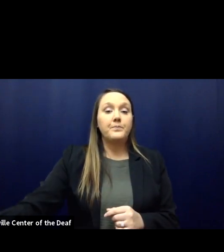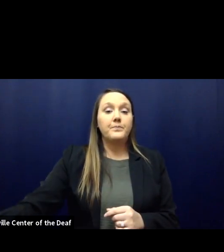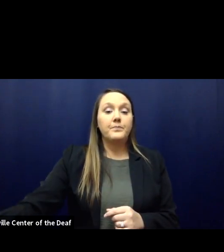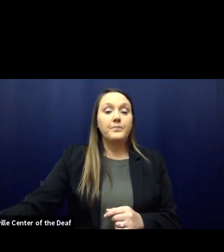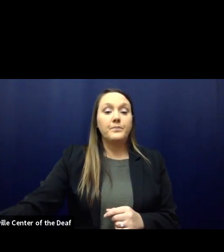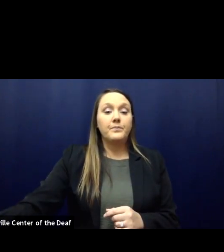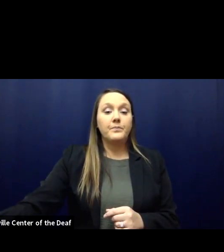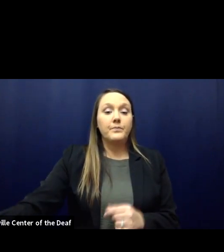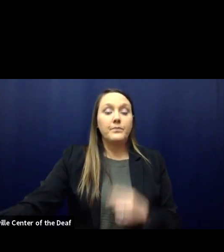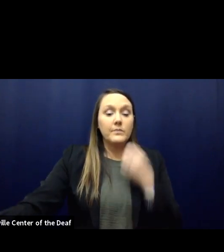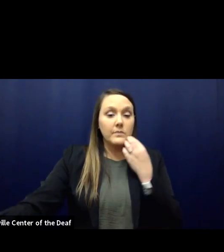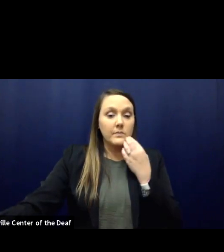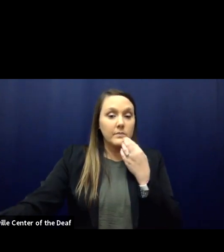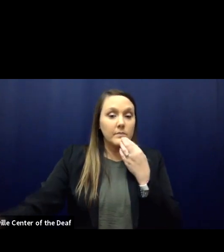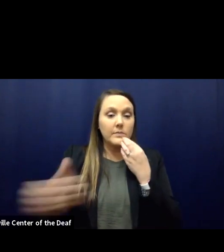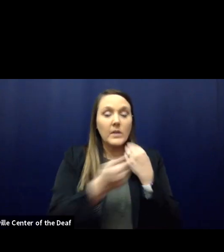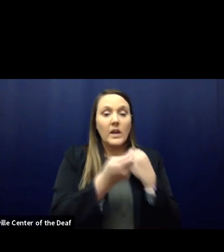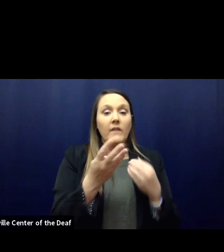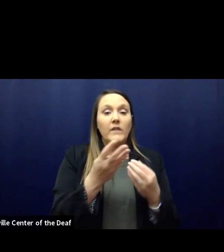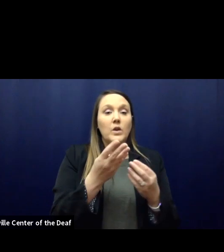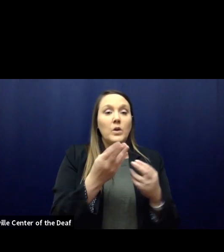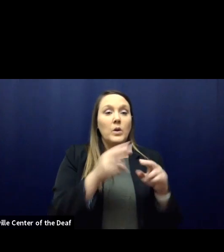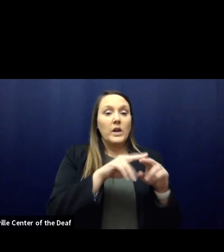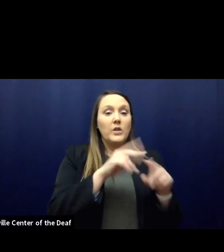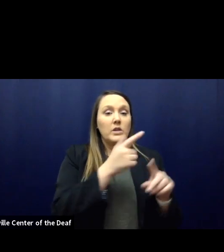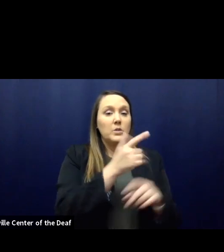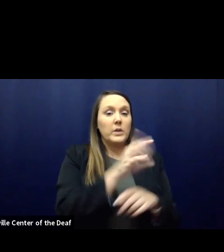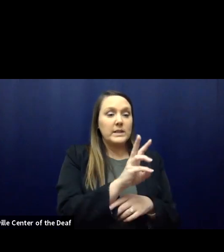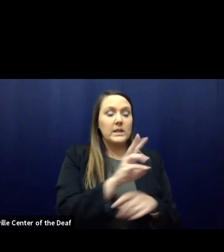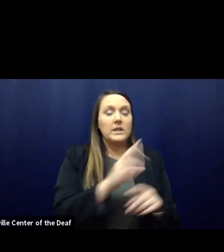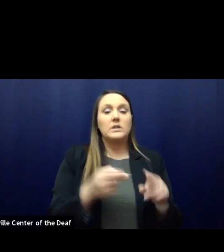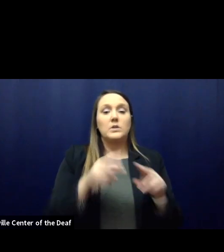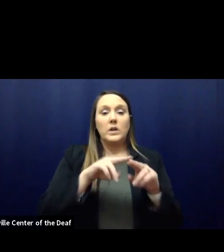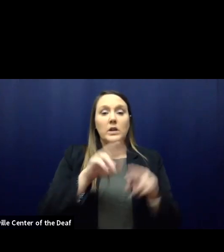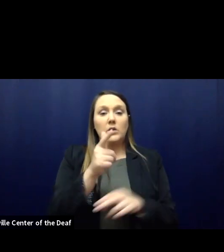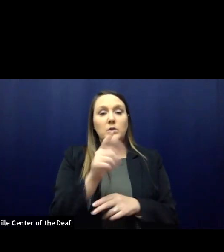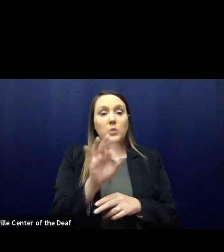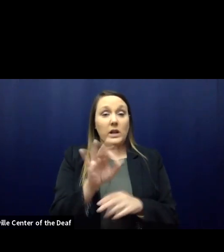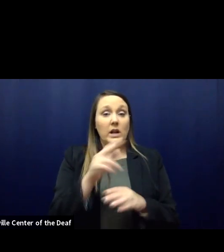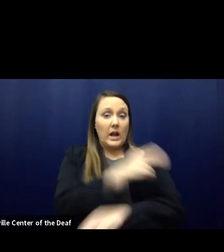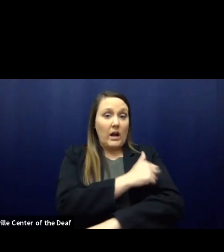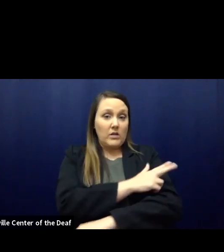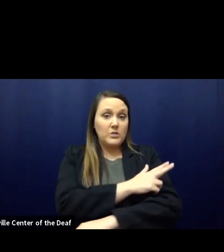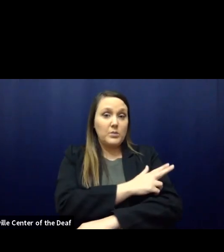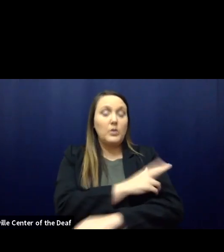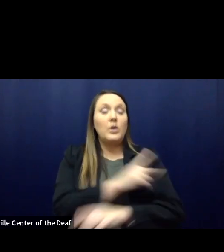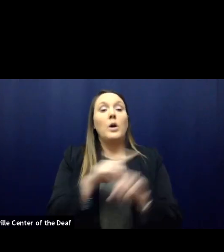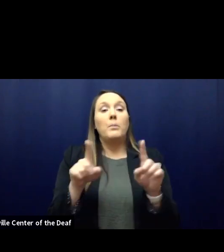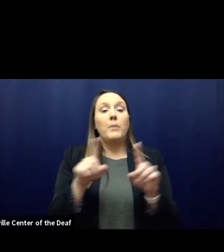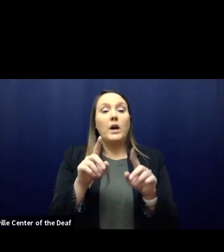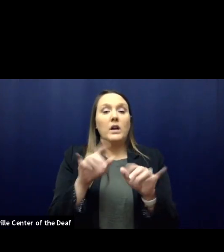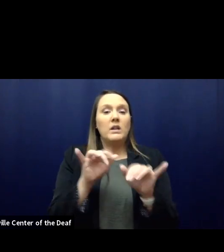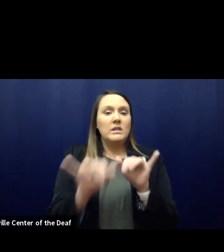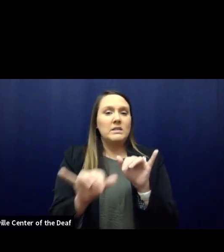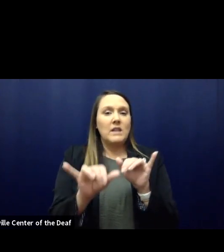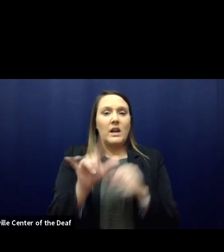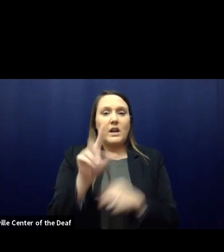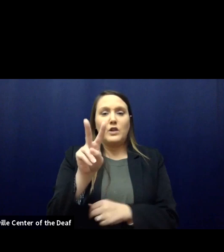Hospitalizations increased from 26 to 29 on Wednesday, but total hospitalizations remained at 223. How is that